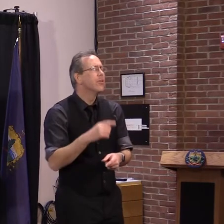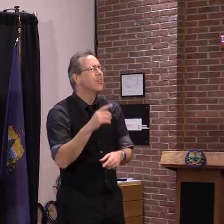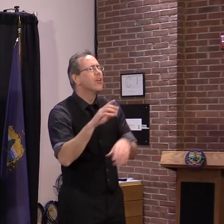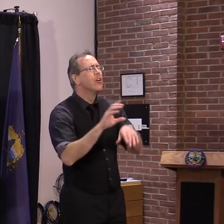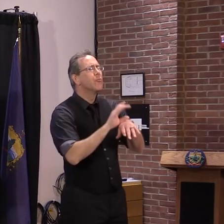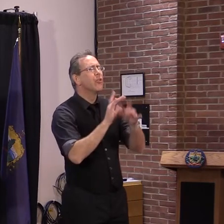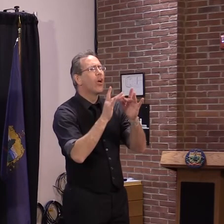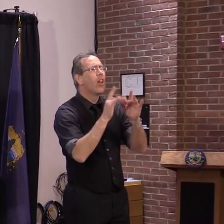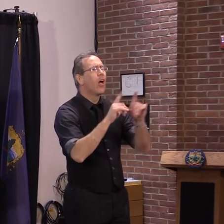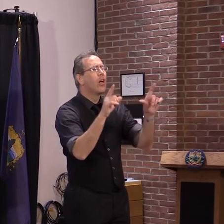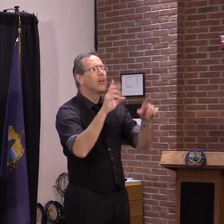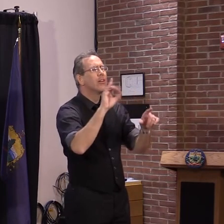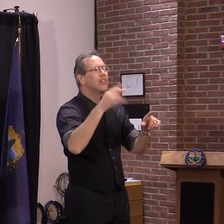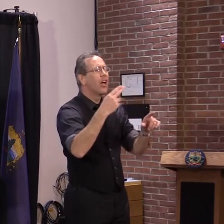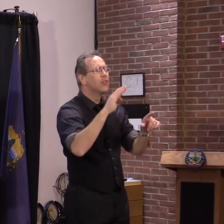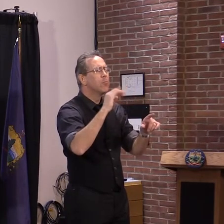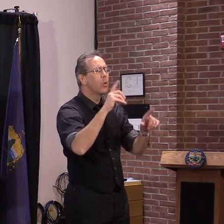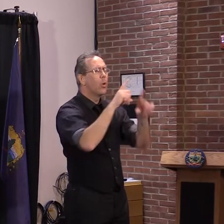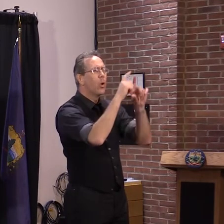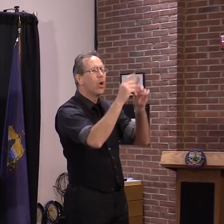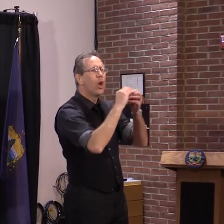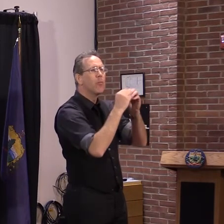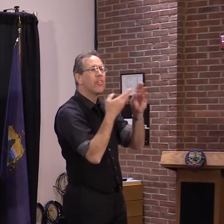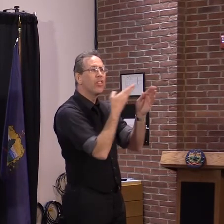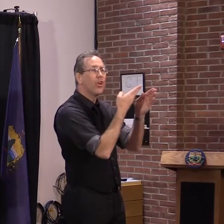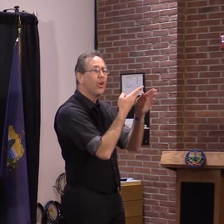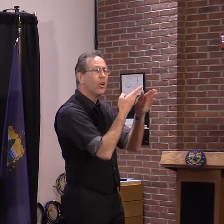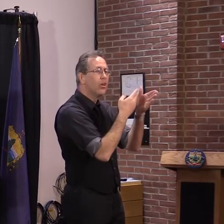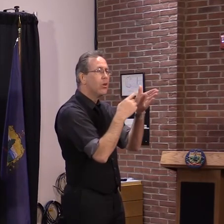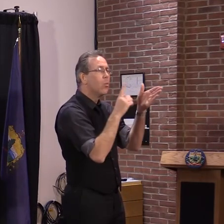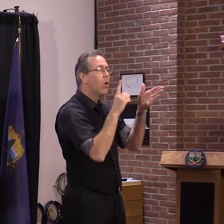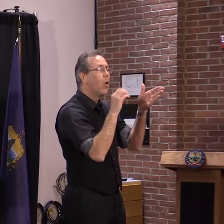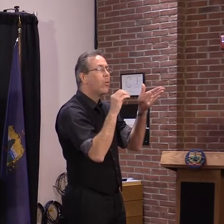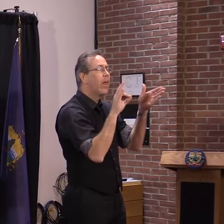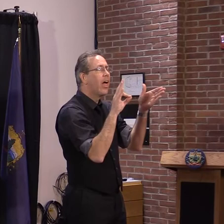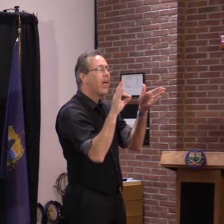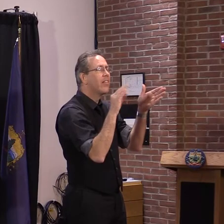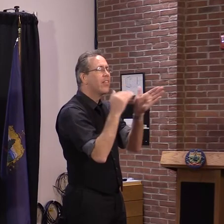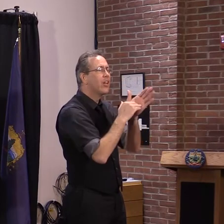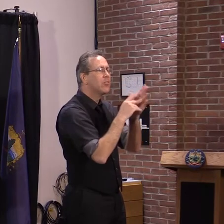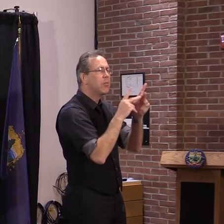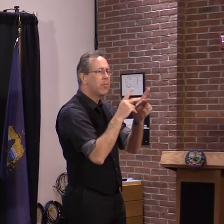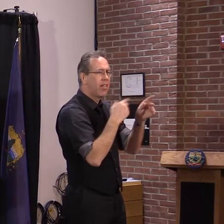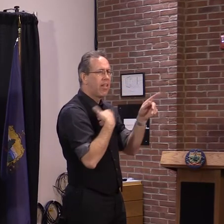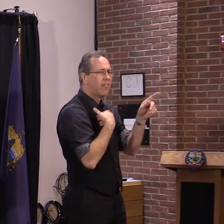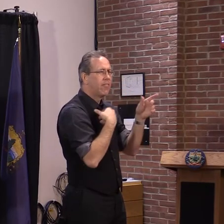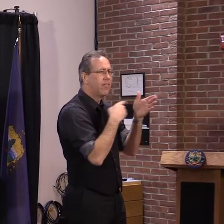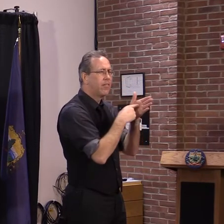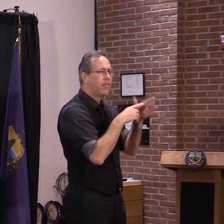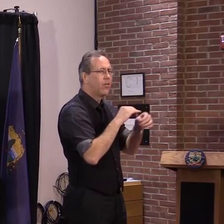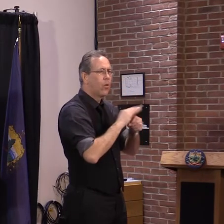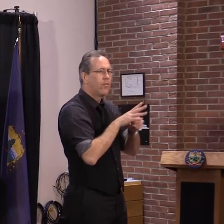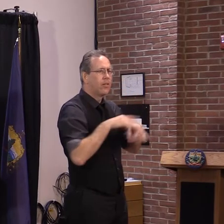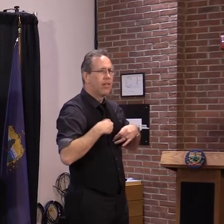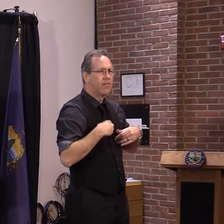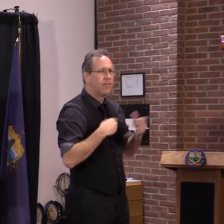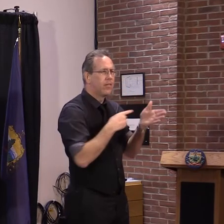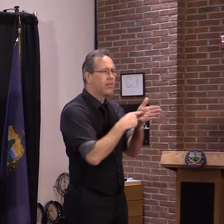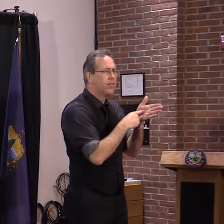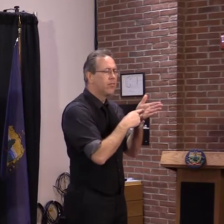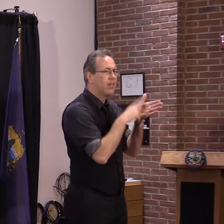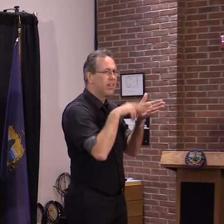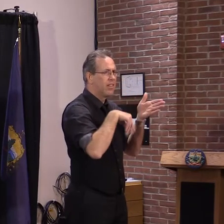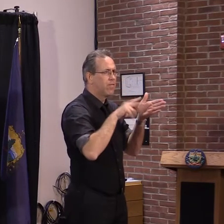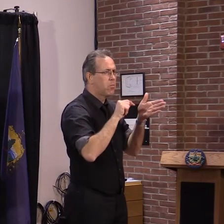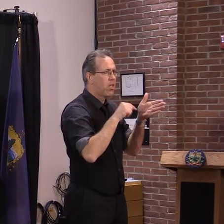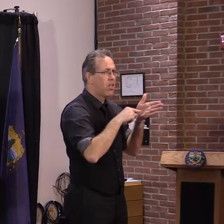looks like we're just over 109,000 people in Vermont that have had COVID. Presumably the state knows who they are,